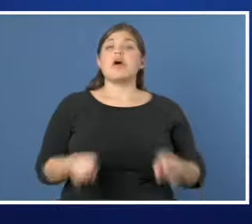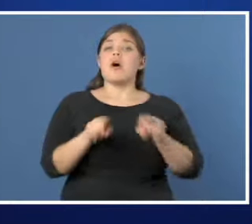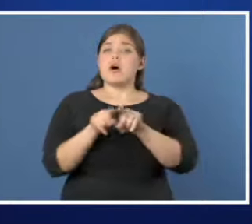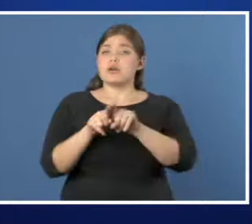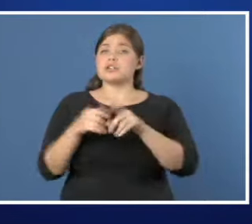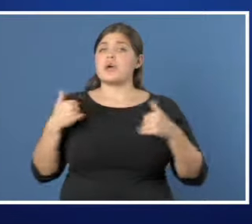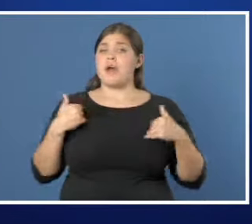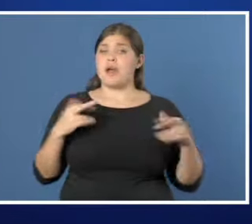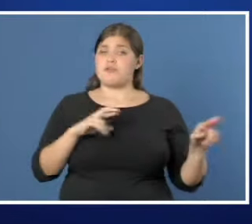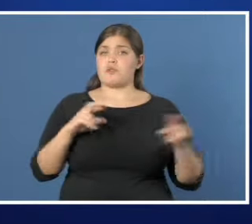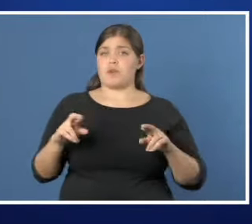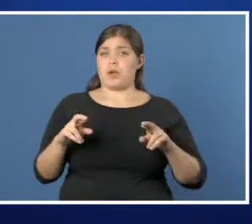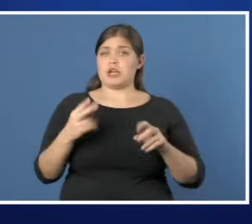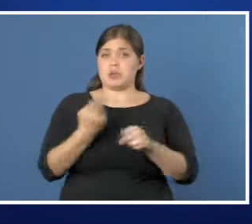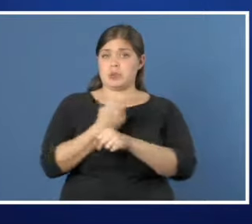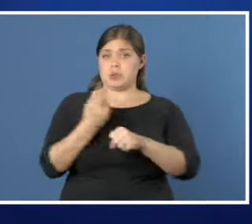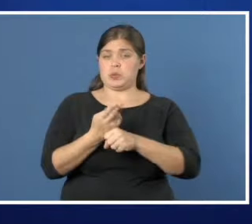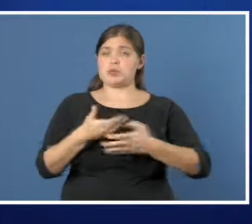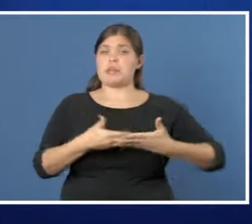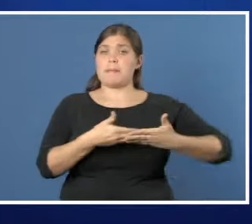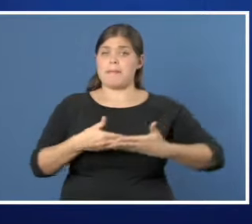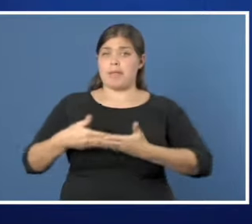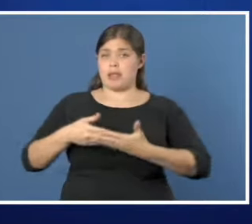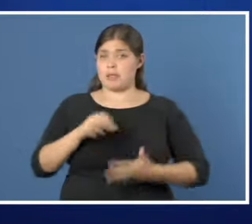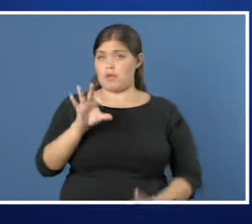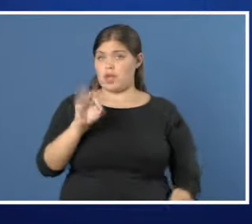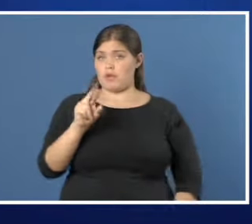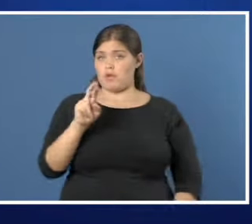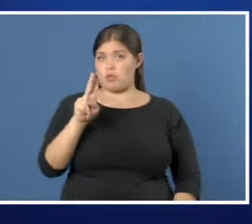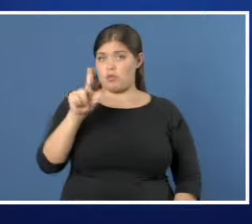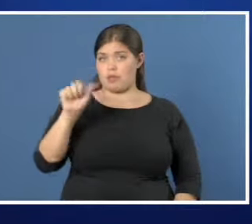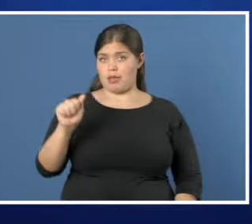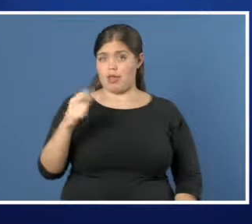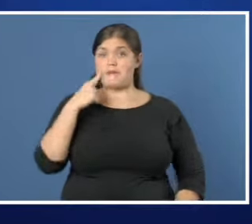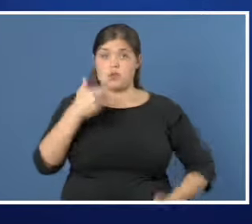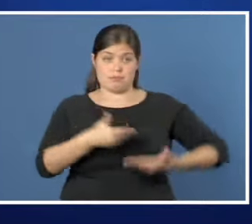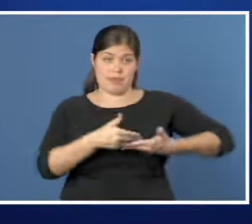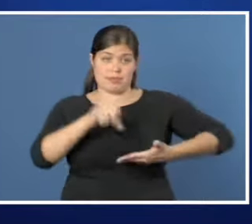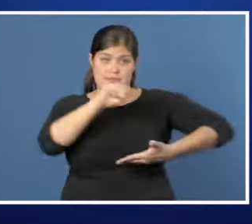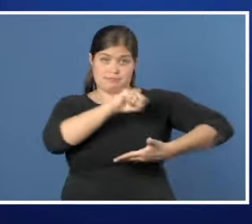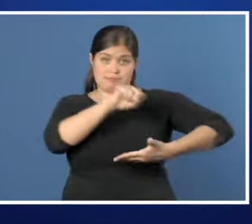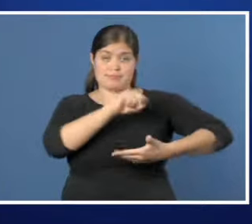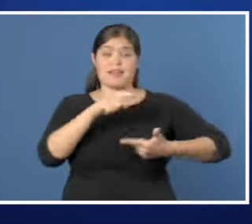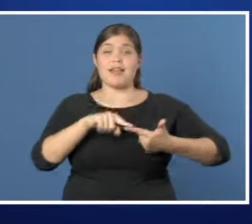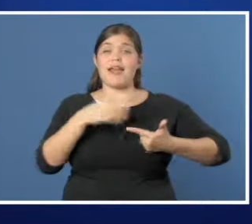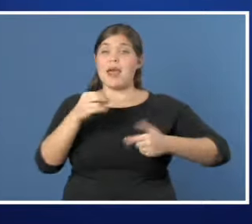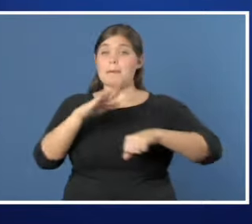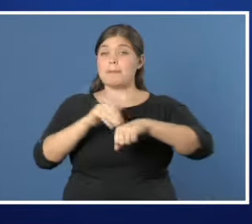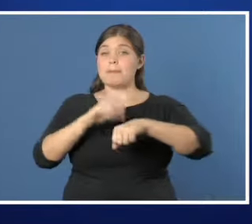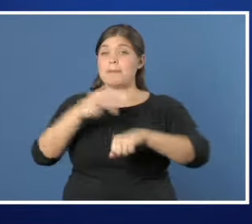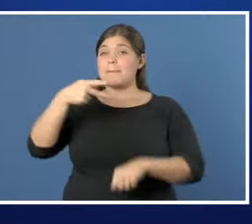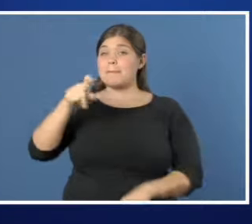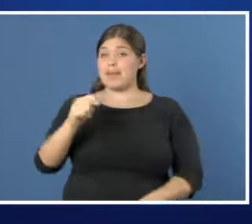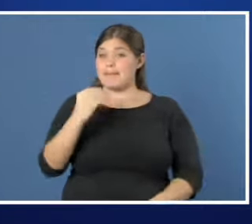Make sure you have ready-to-use baby formula for infants and pet food.